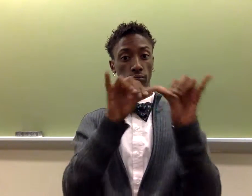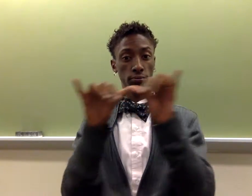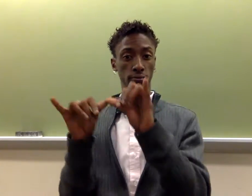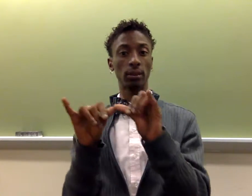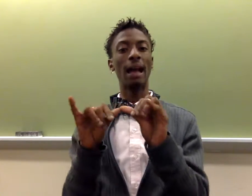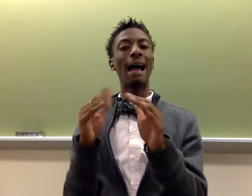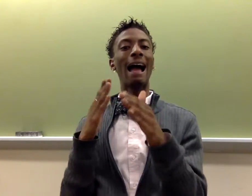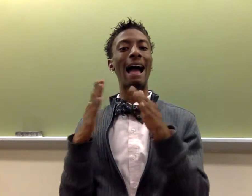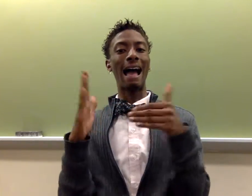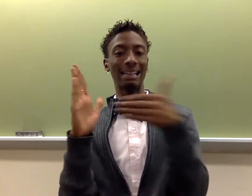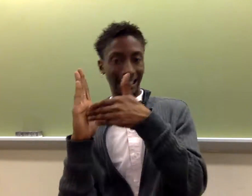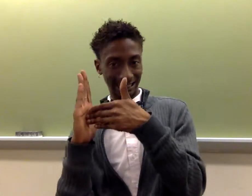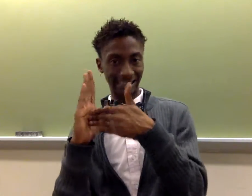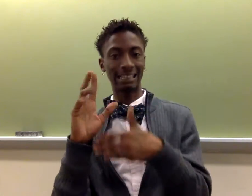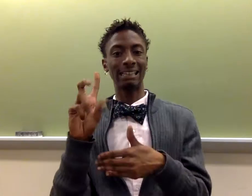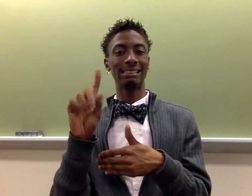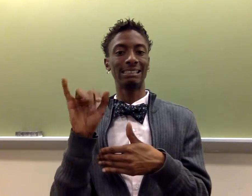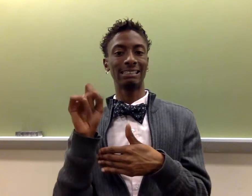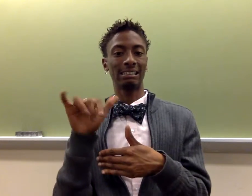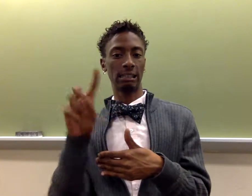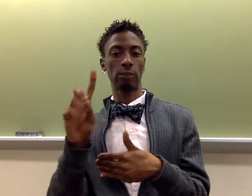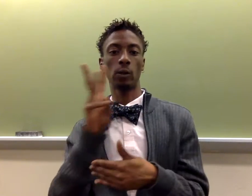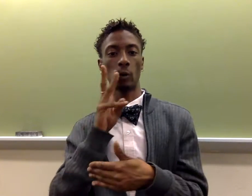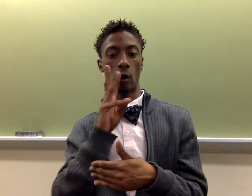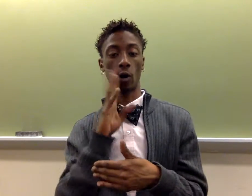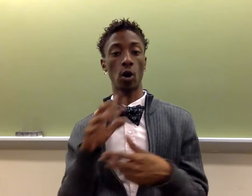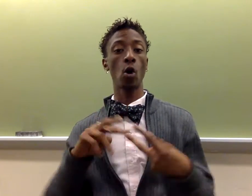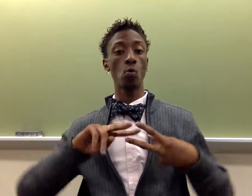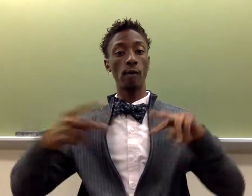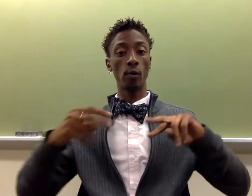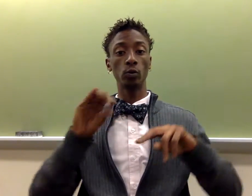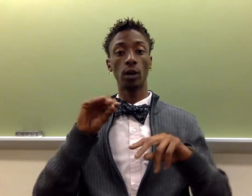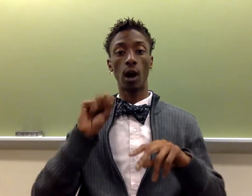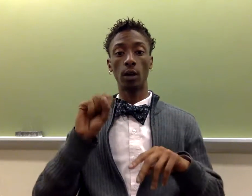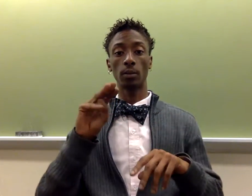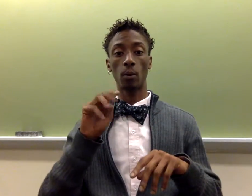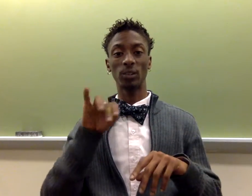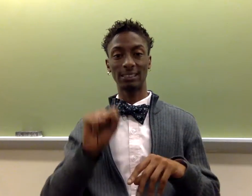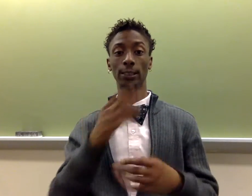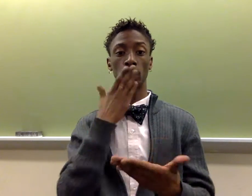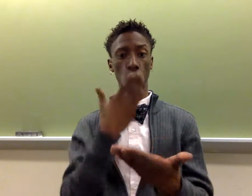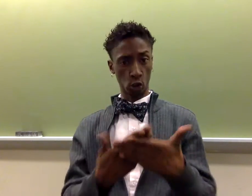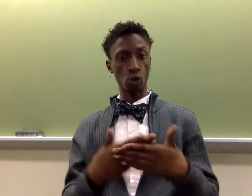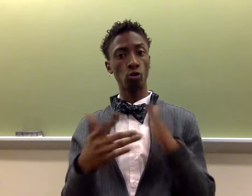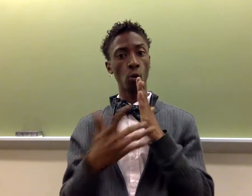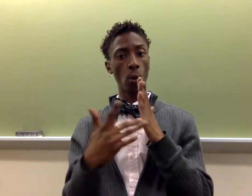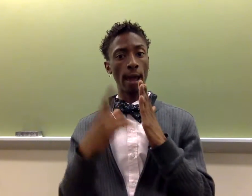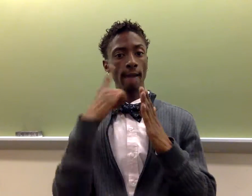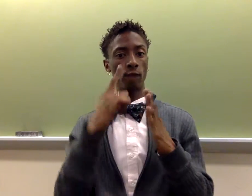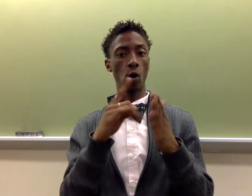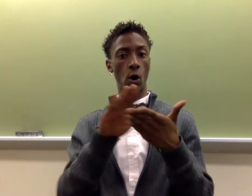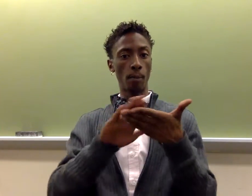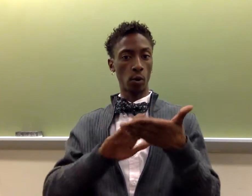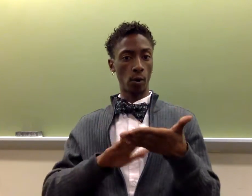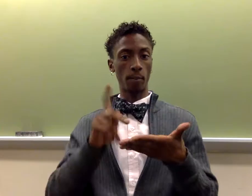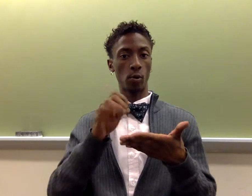water. Reverse osmosis is a good way of purifying your water. The only problem we have with